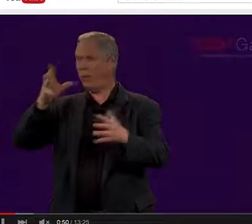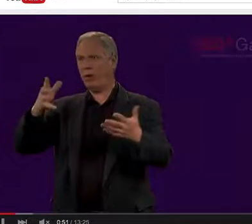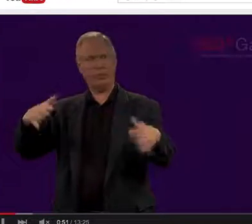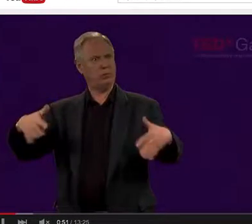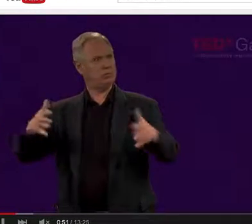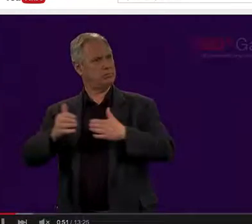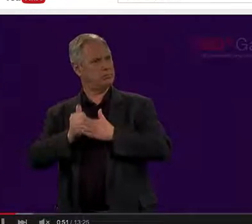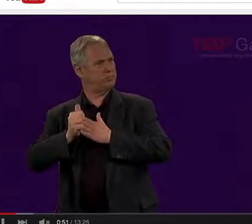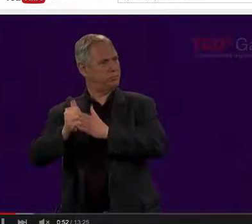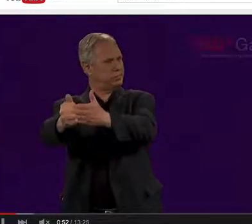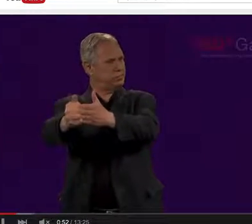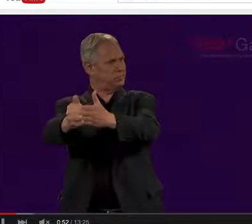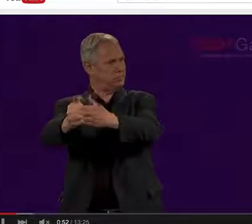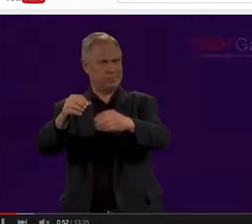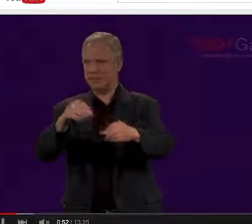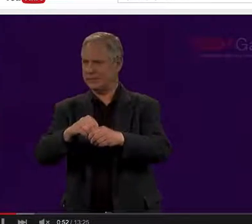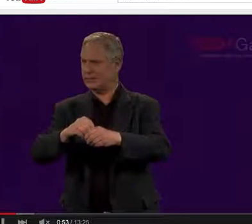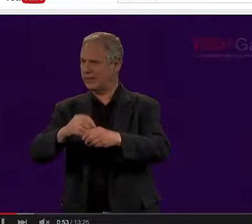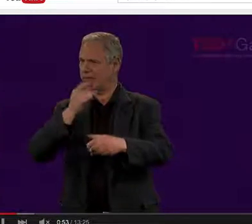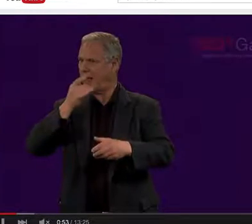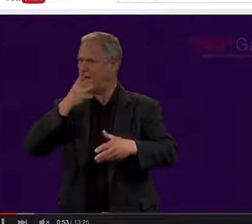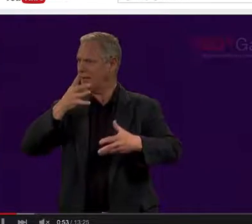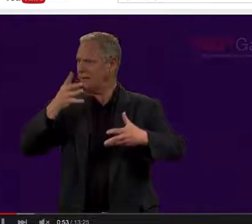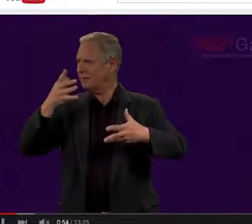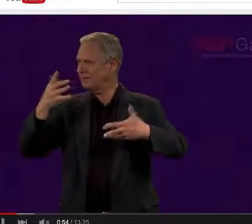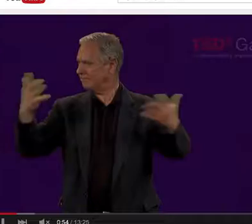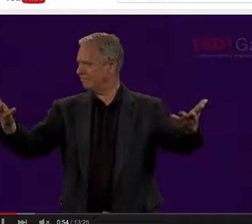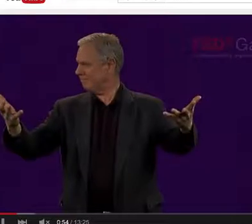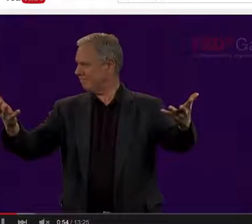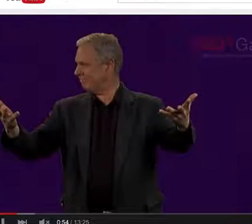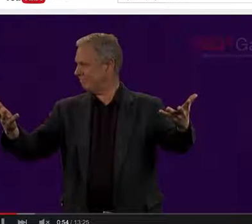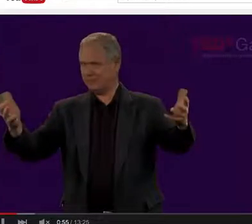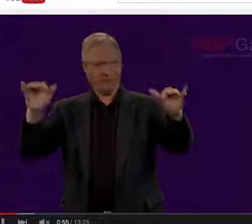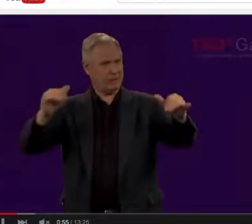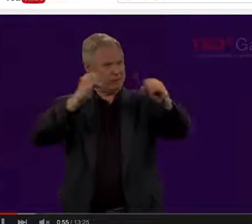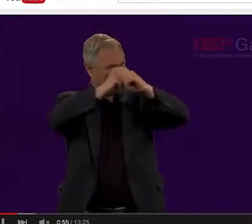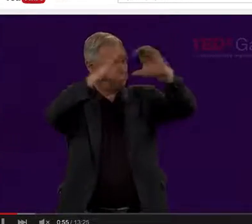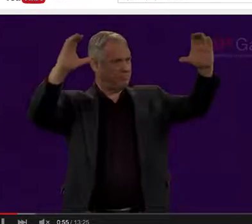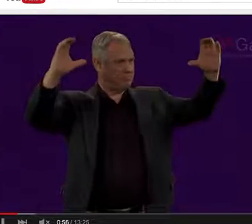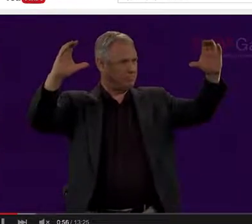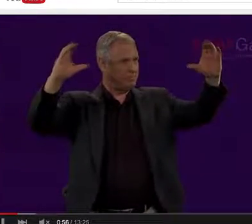deaf and hard of hearing, the leaders in the lighting up.